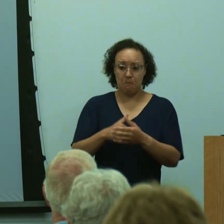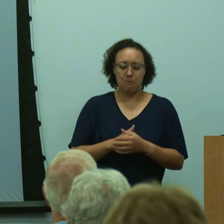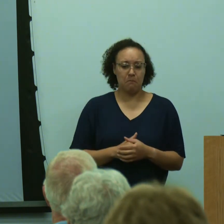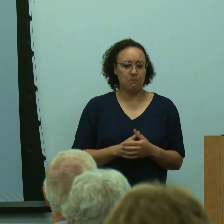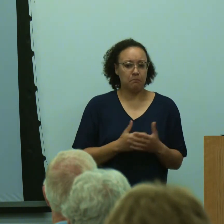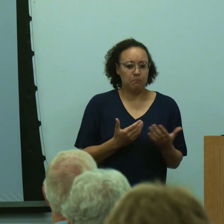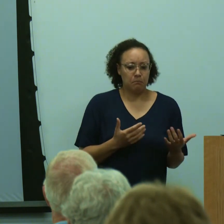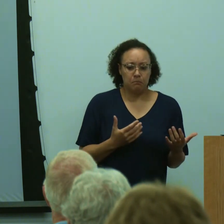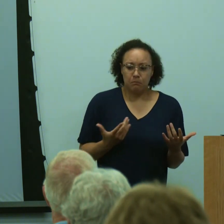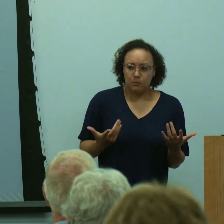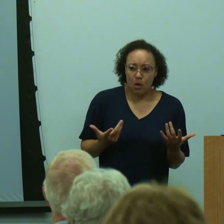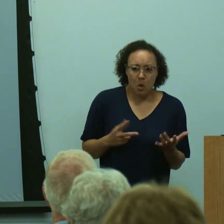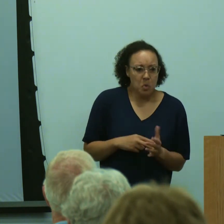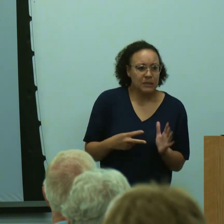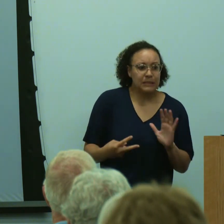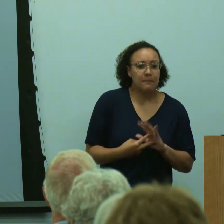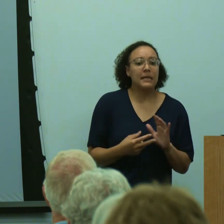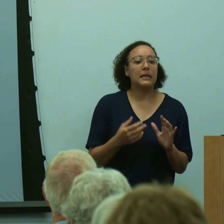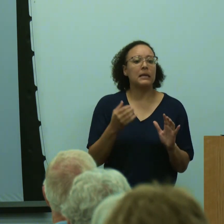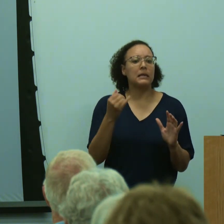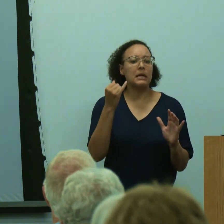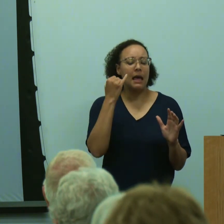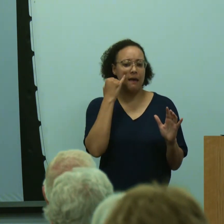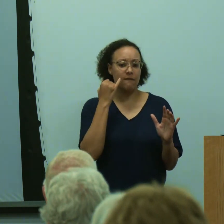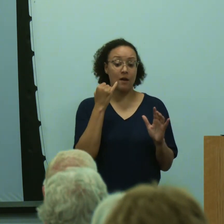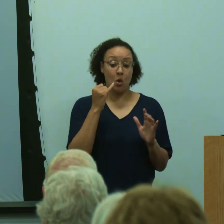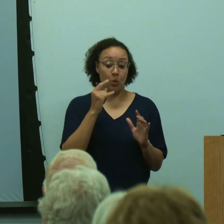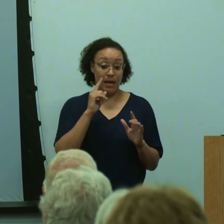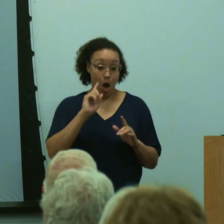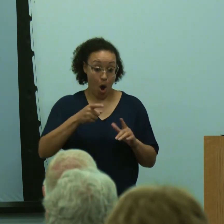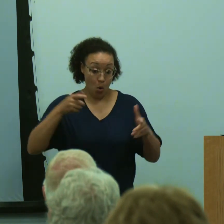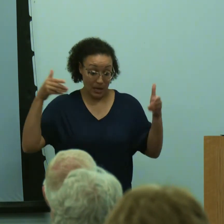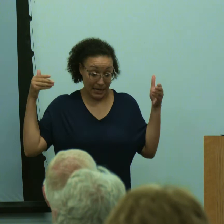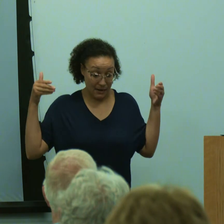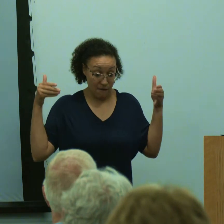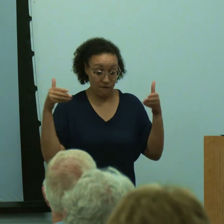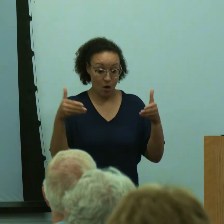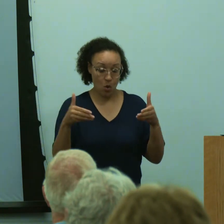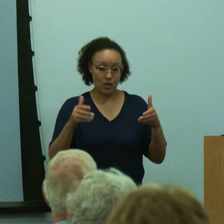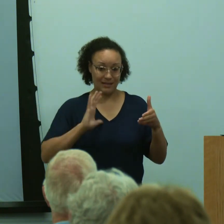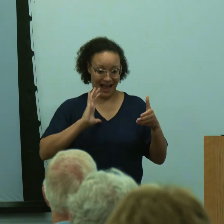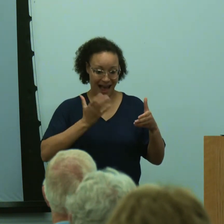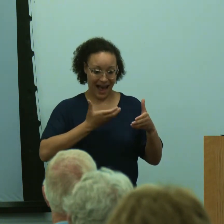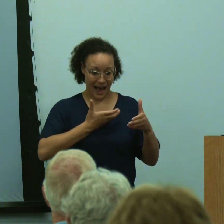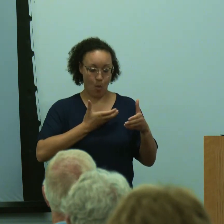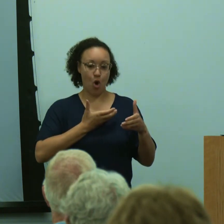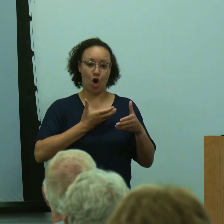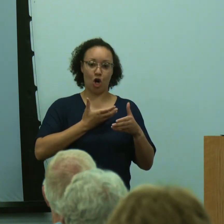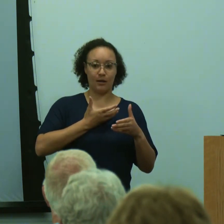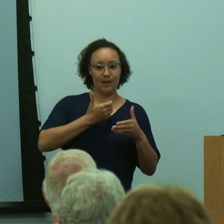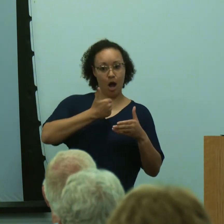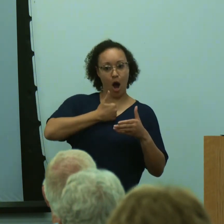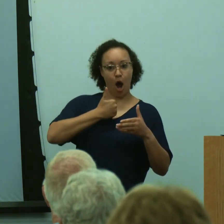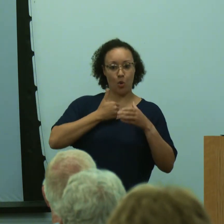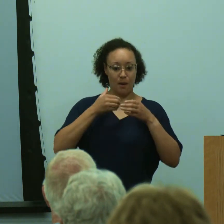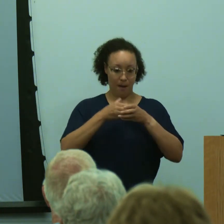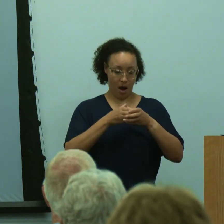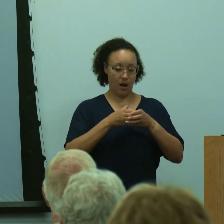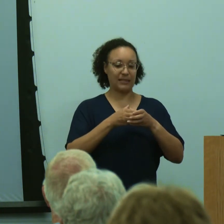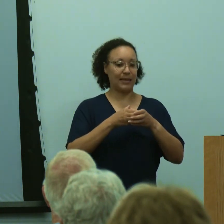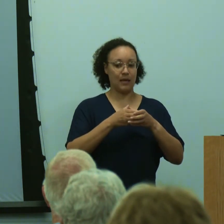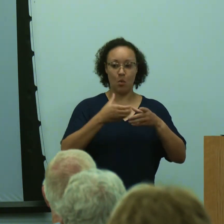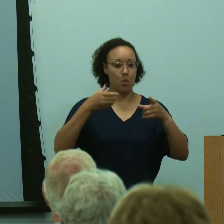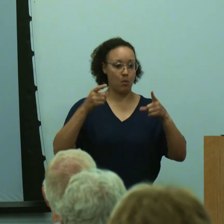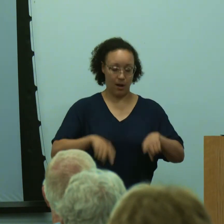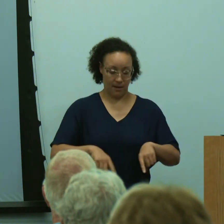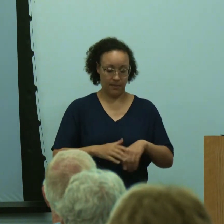we don't break party line and we're only interested in our individual party and the interest, right? So this is an